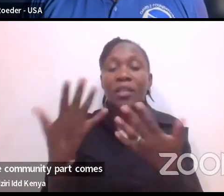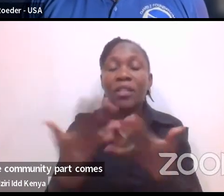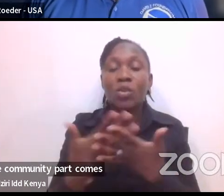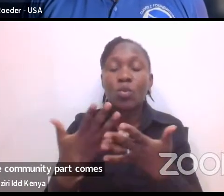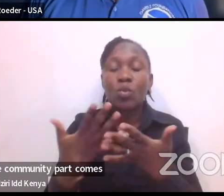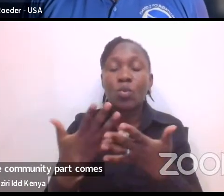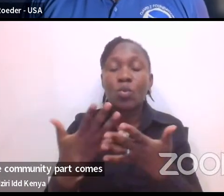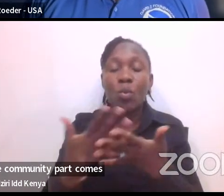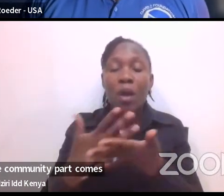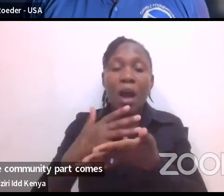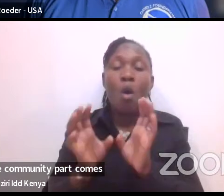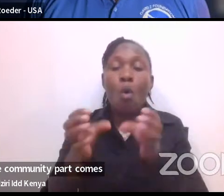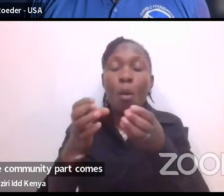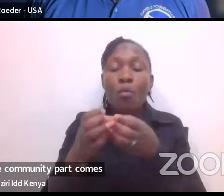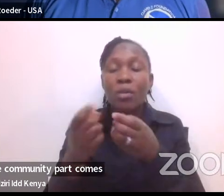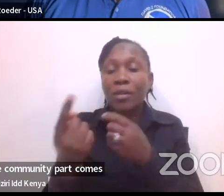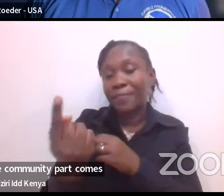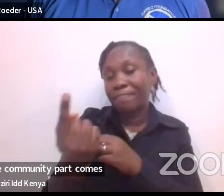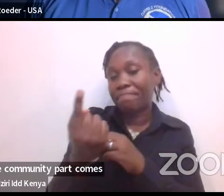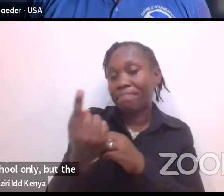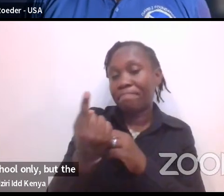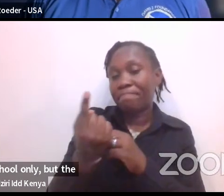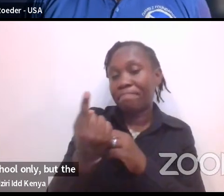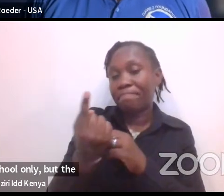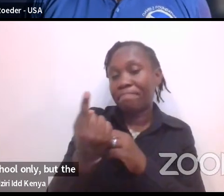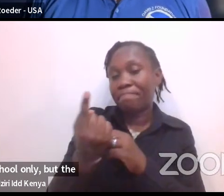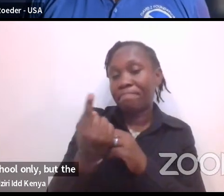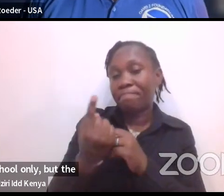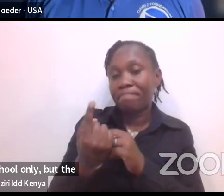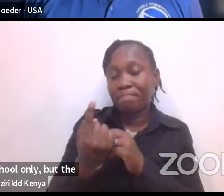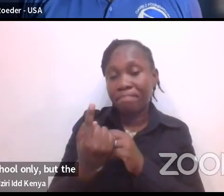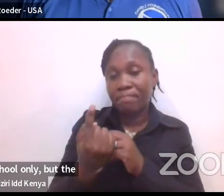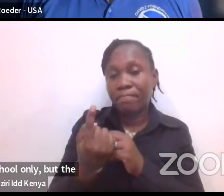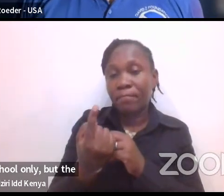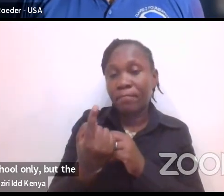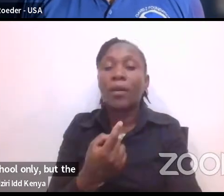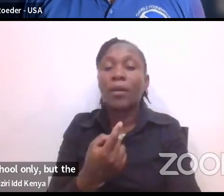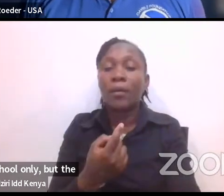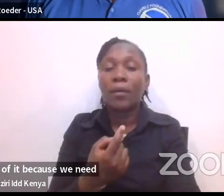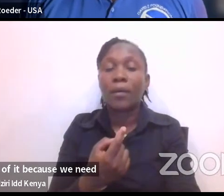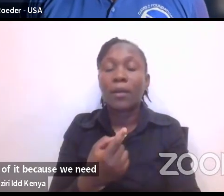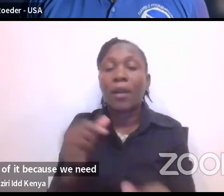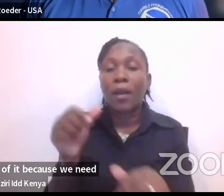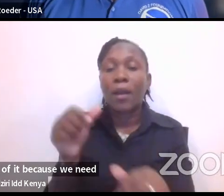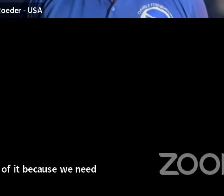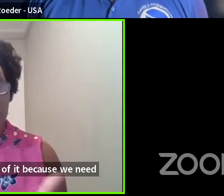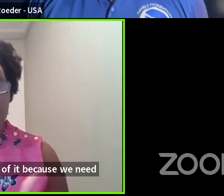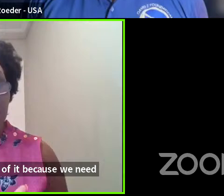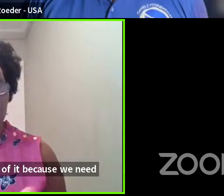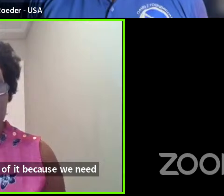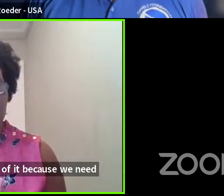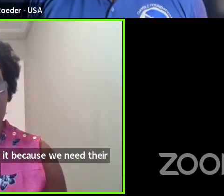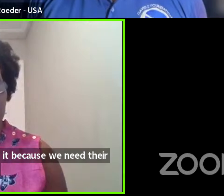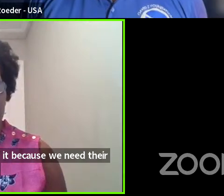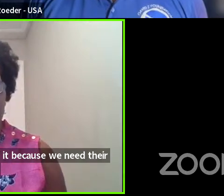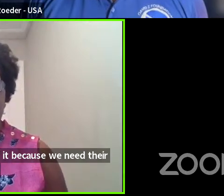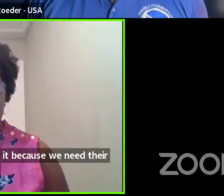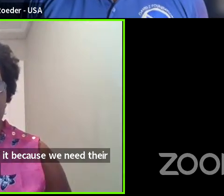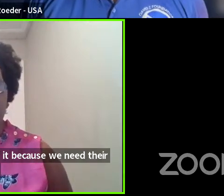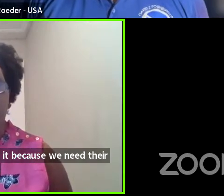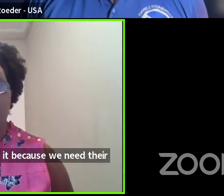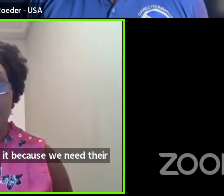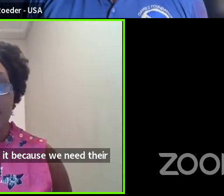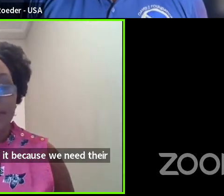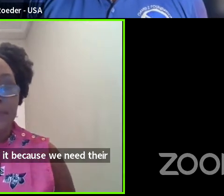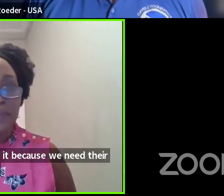only, but, the community plays a very big part of it, because we need their supports in, situations like I